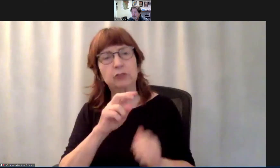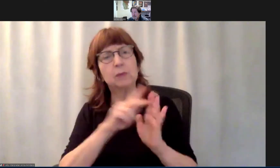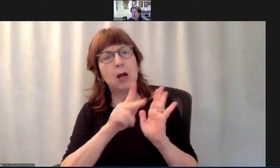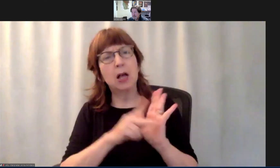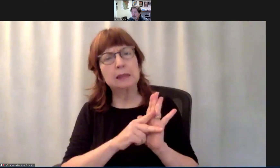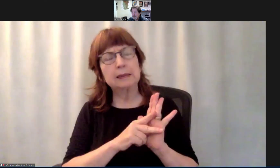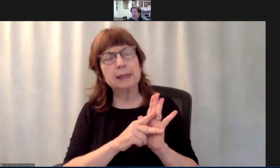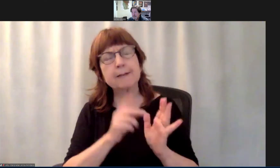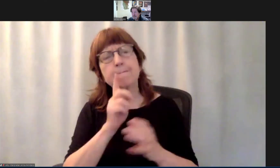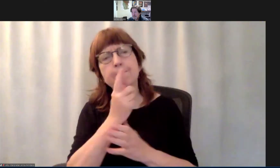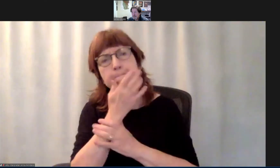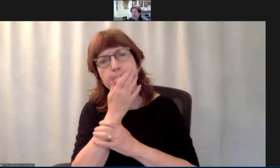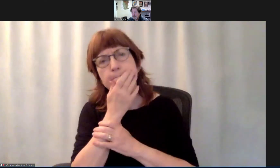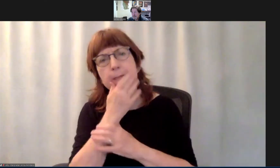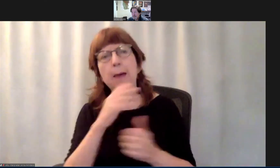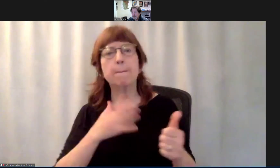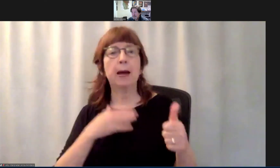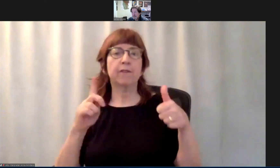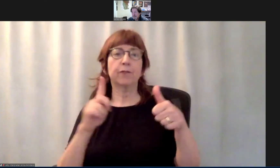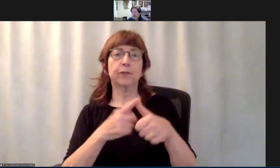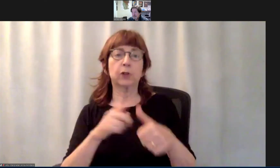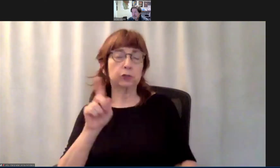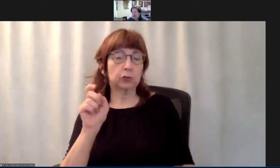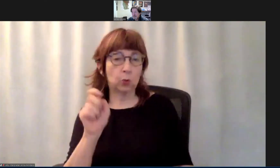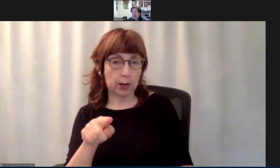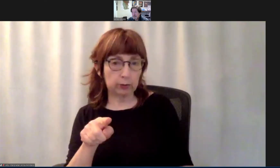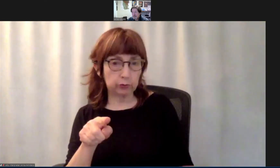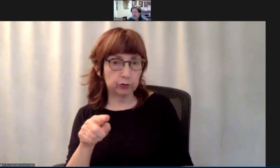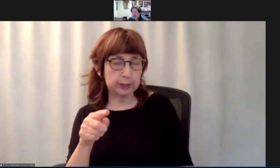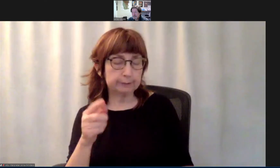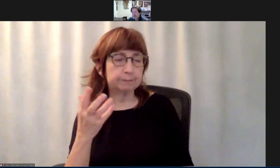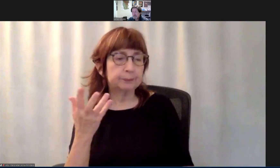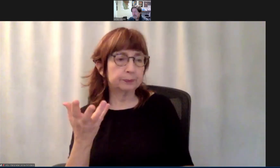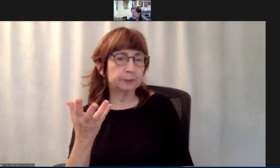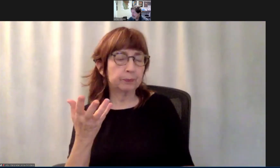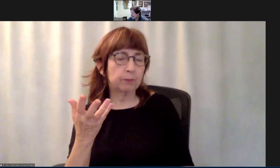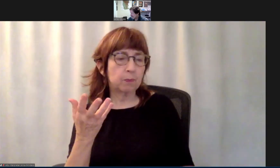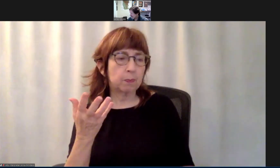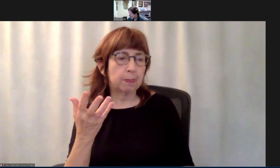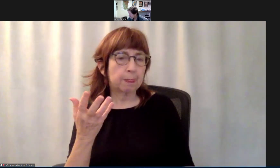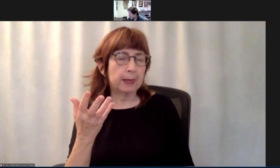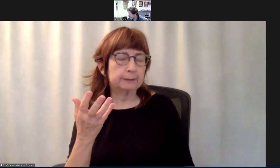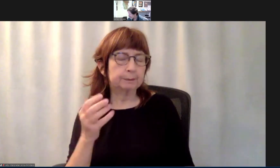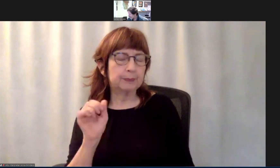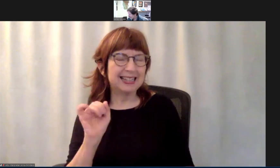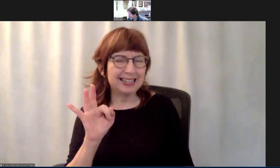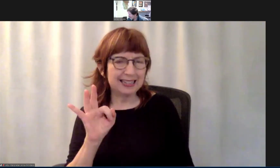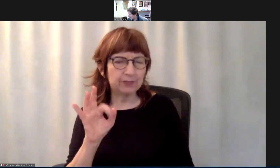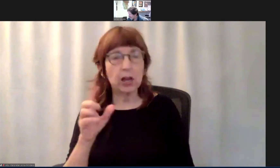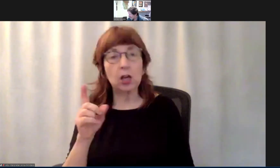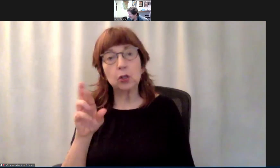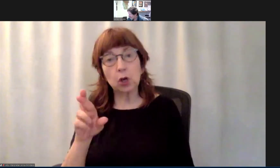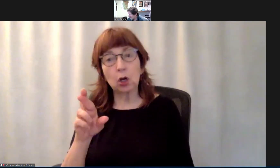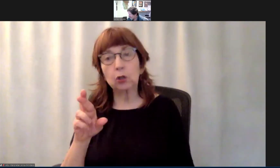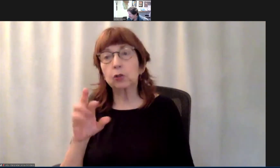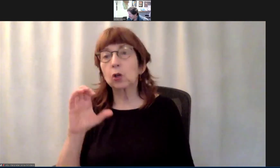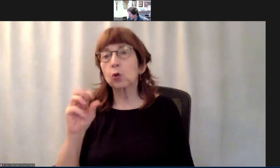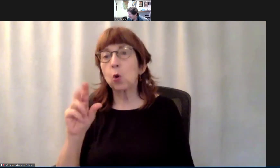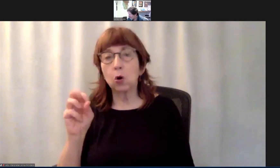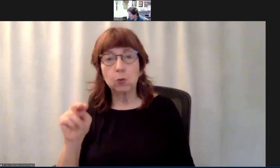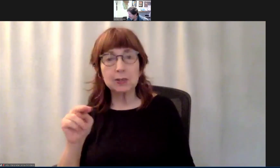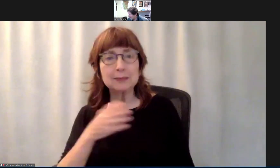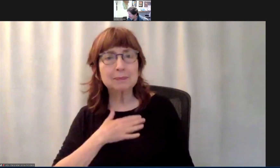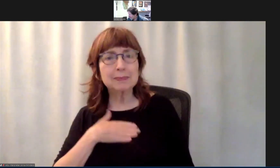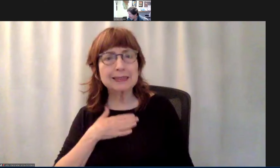So my first question is if Dr. Coren could explain